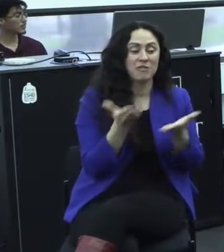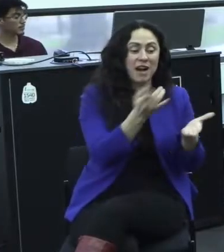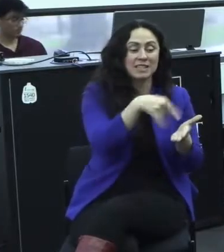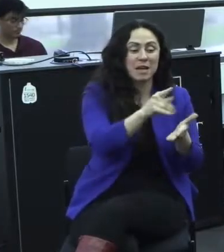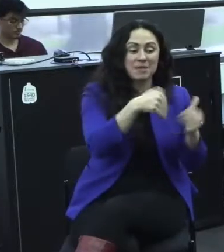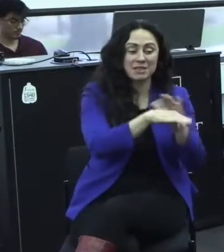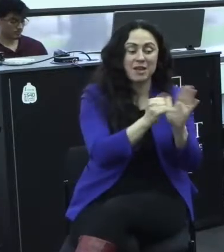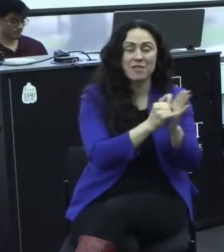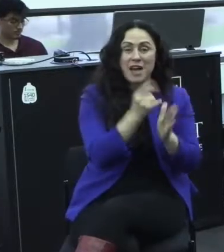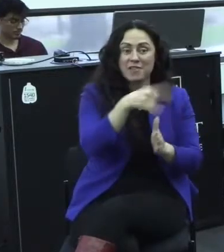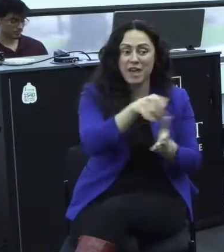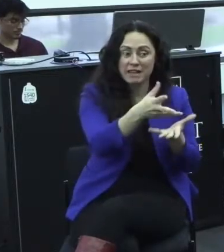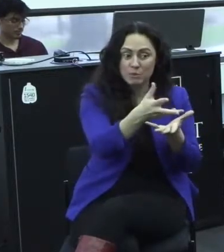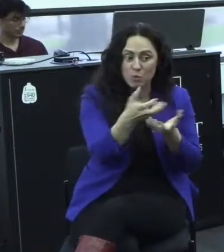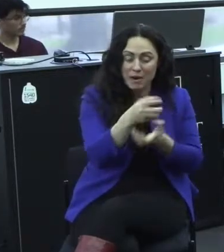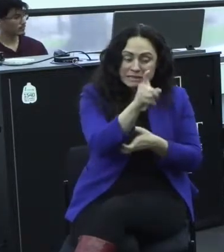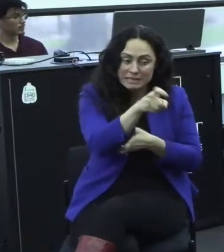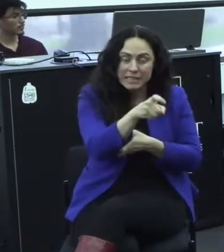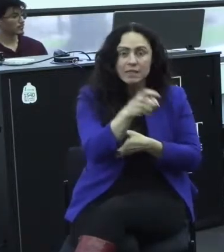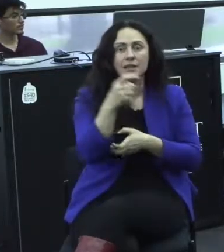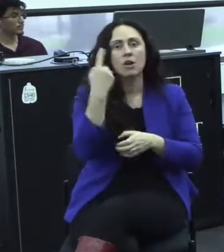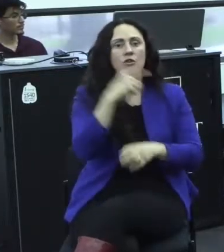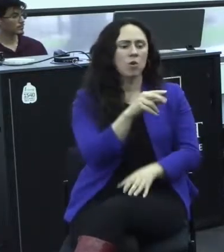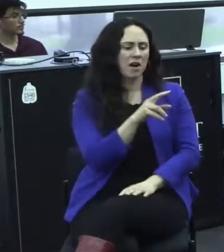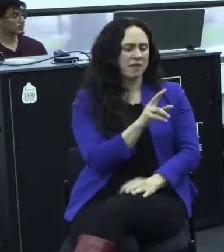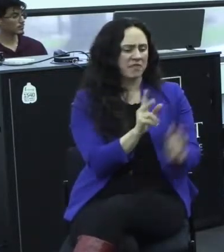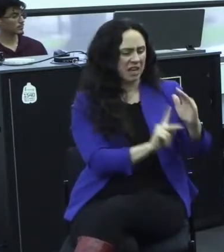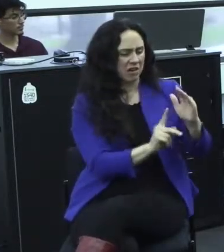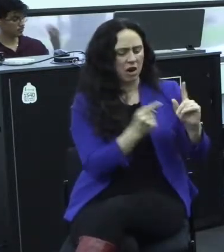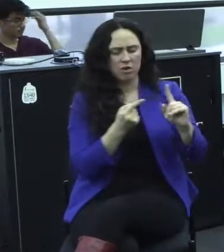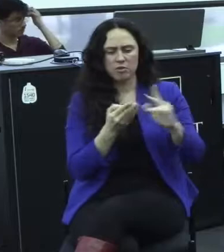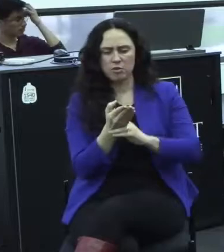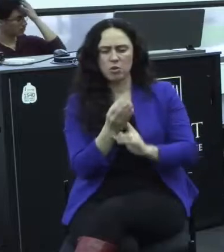accessibility that they're seeking. In the K through 12